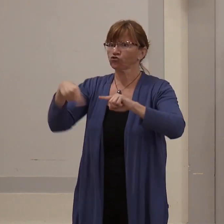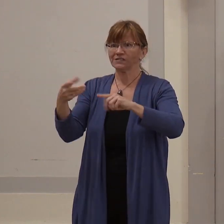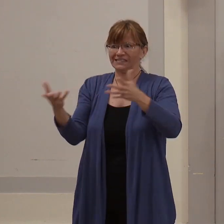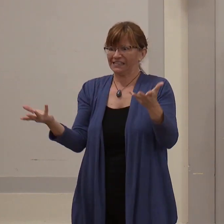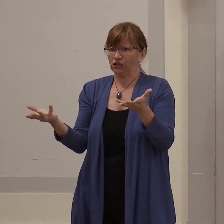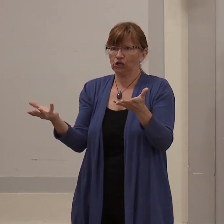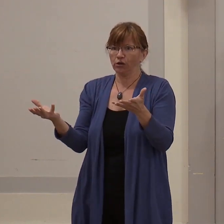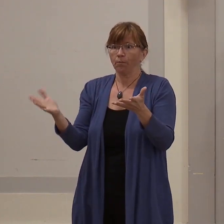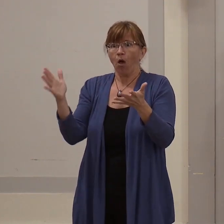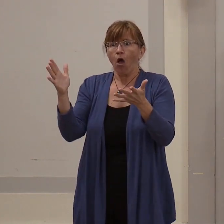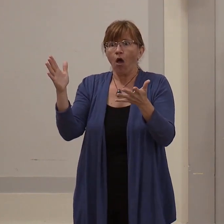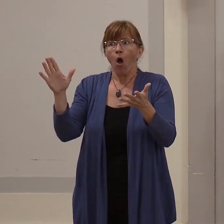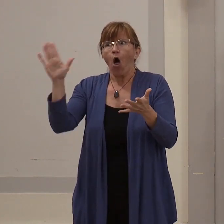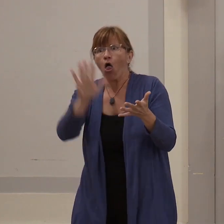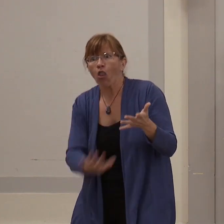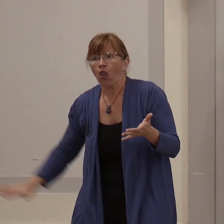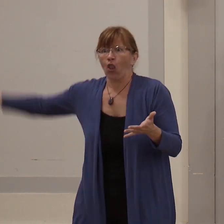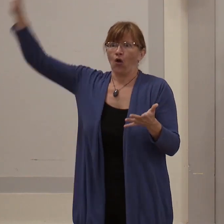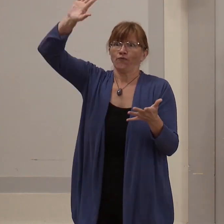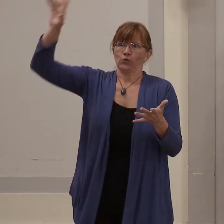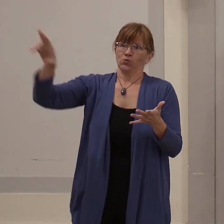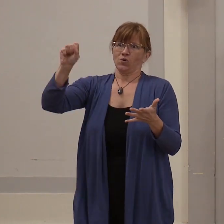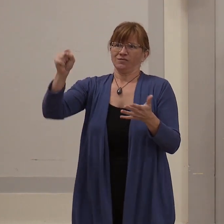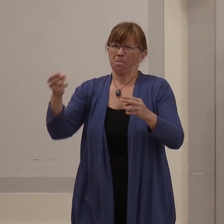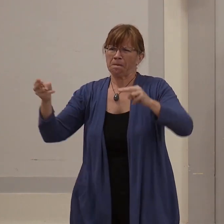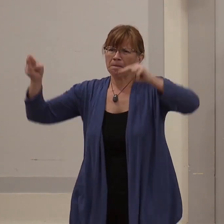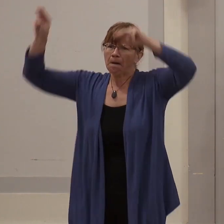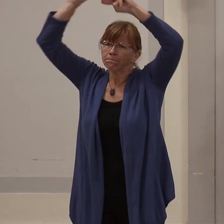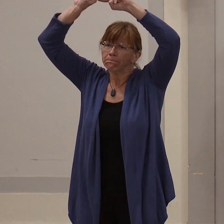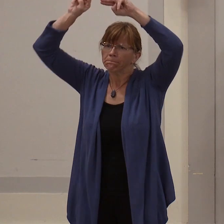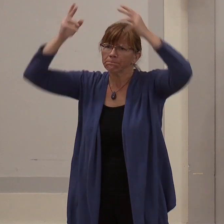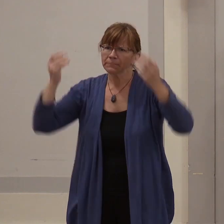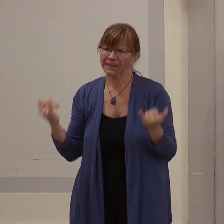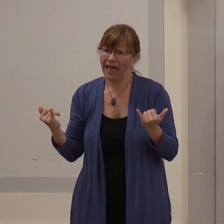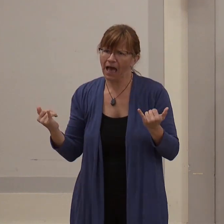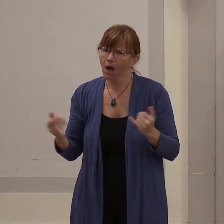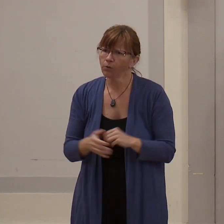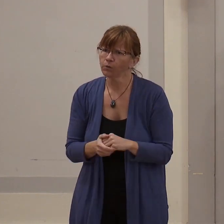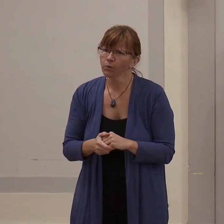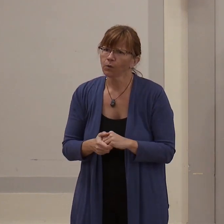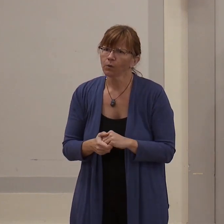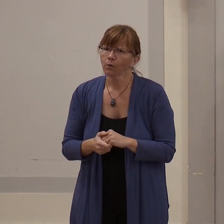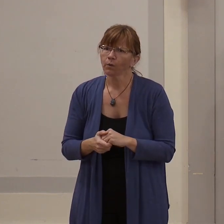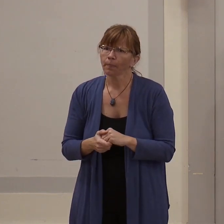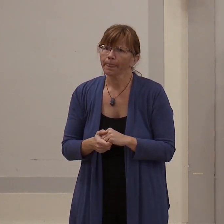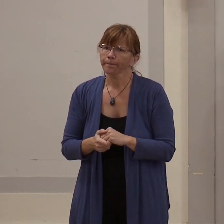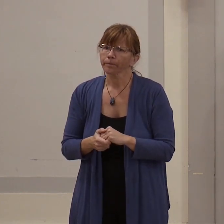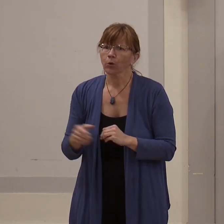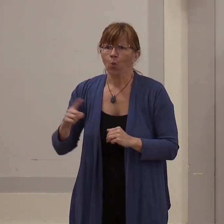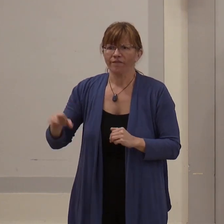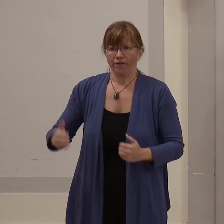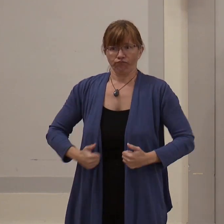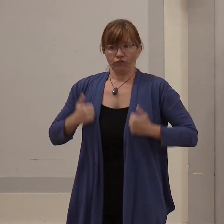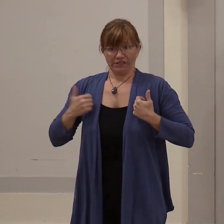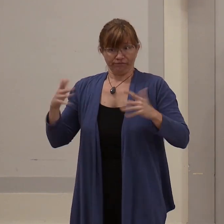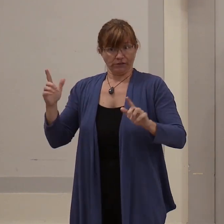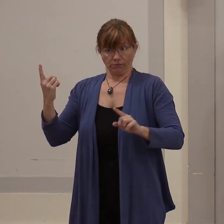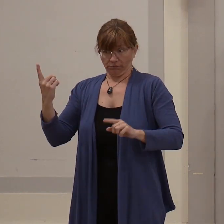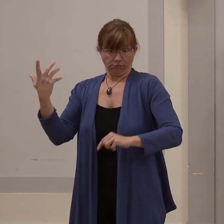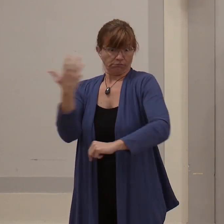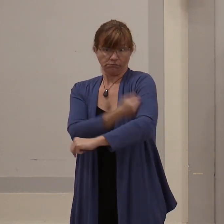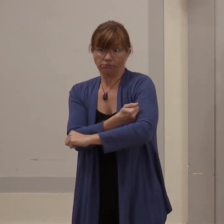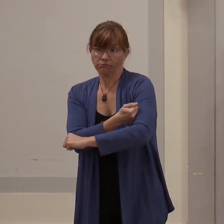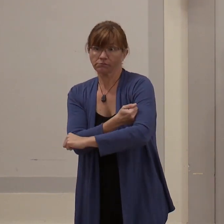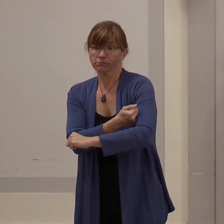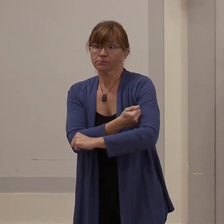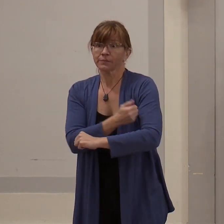the 25% of residents who have received one dose of vaccine, I'm asking that you continue to take